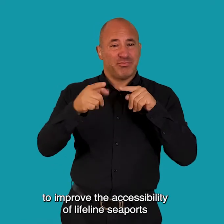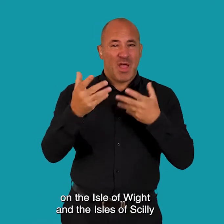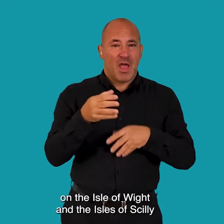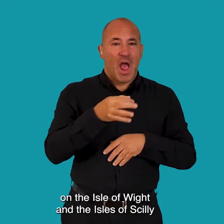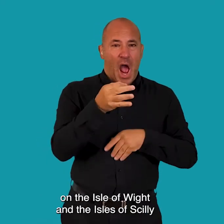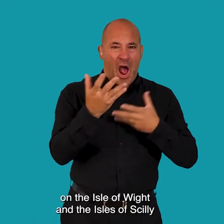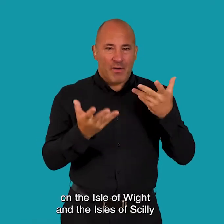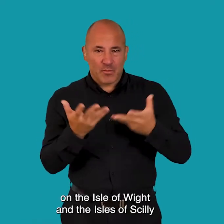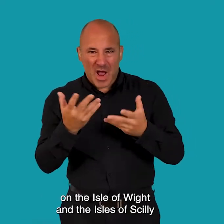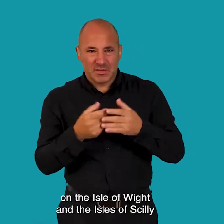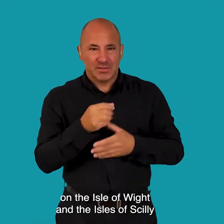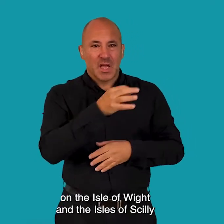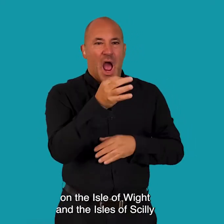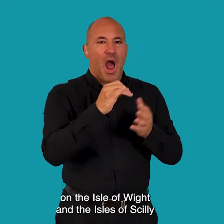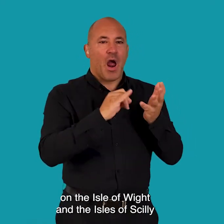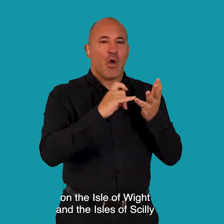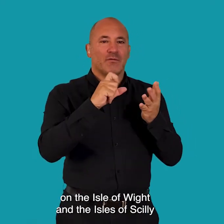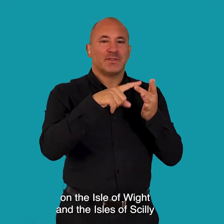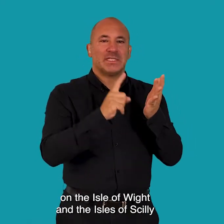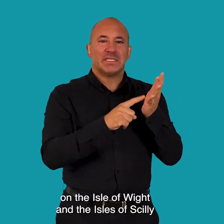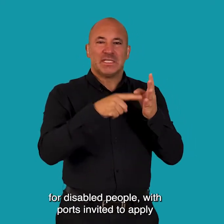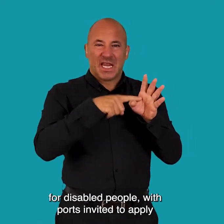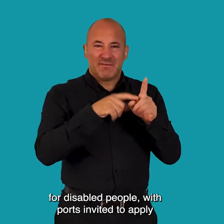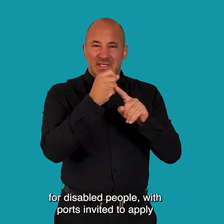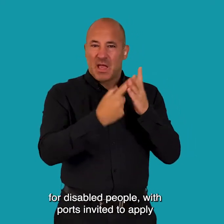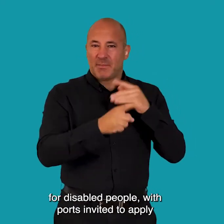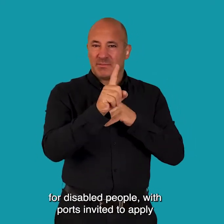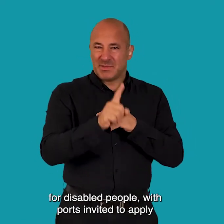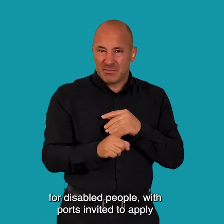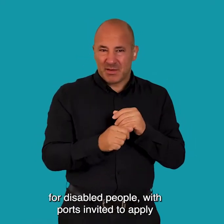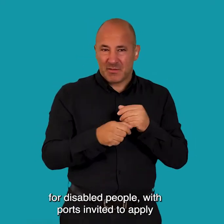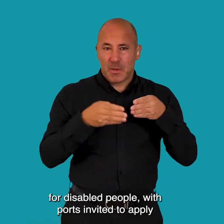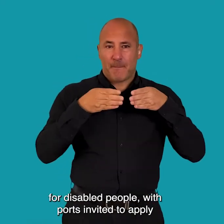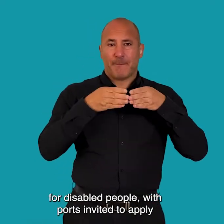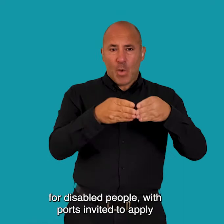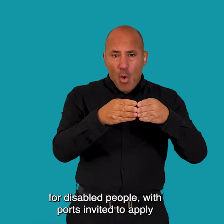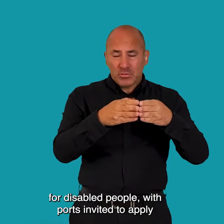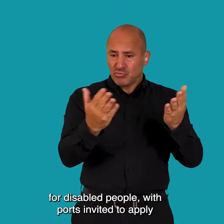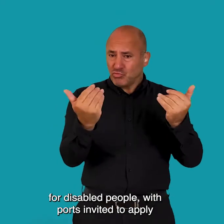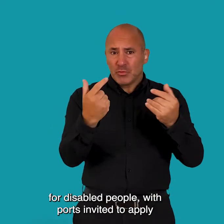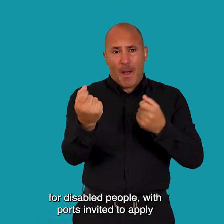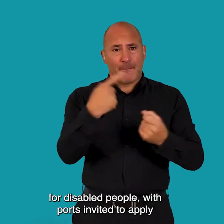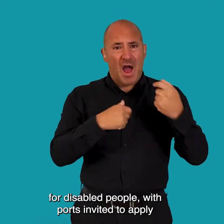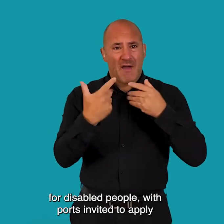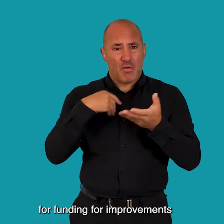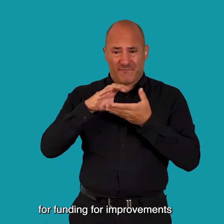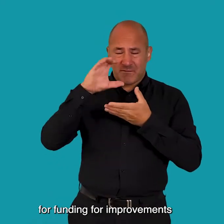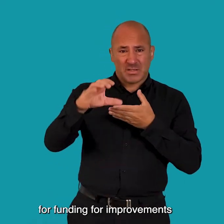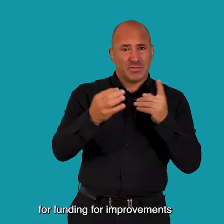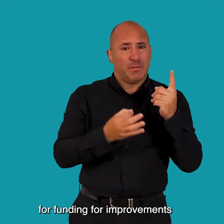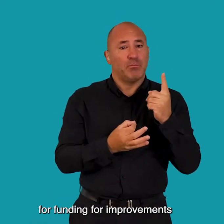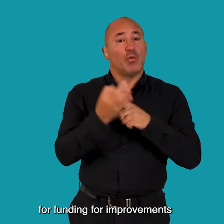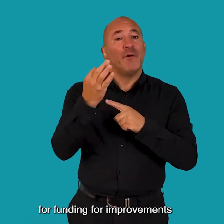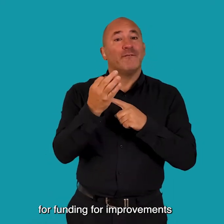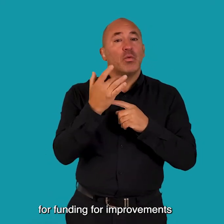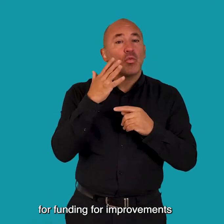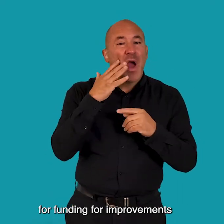ports on the Isle of Wight and the Isles of Scilly for disabled people, with ports invited to apply for funding for improvements in